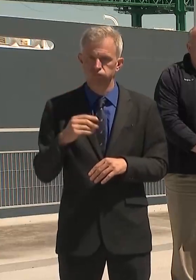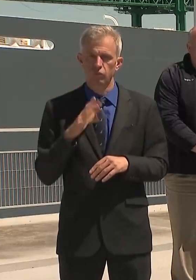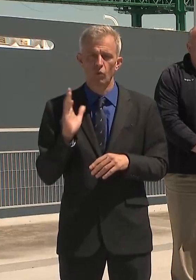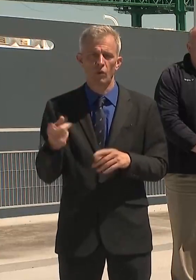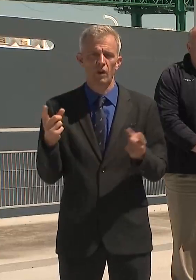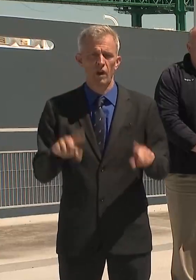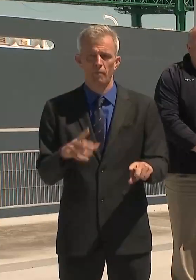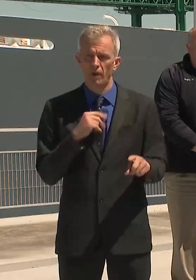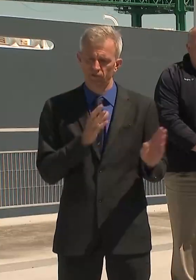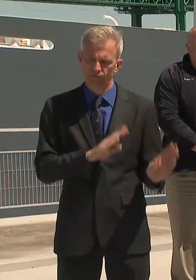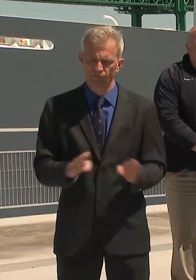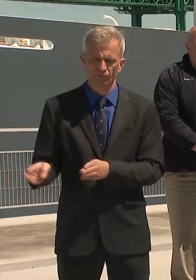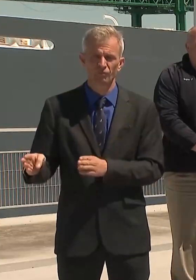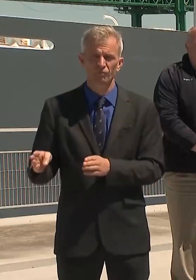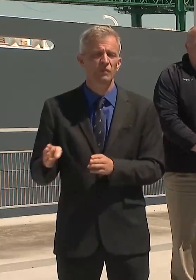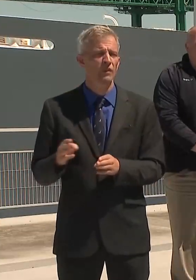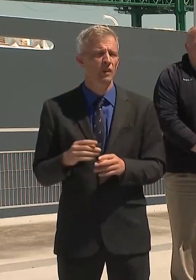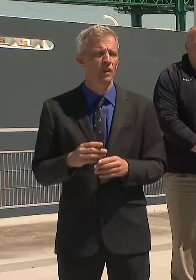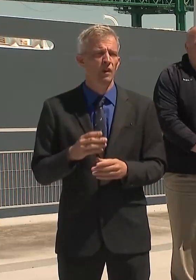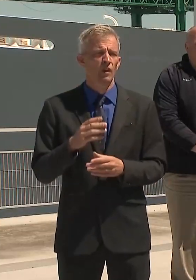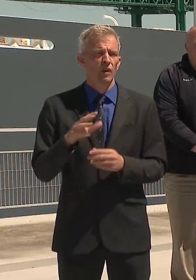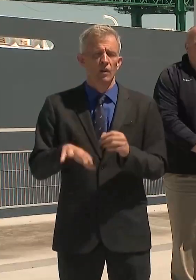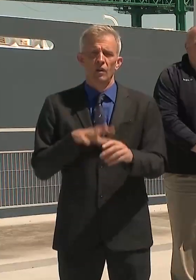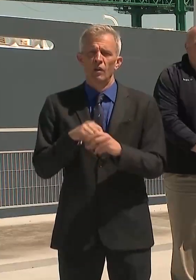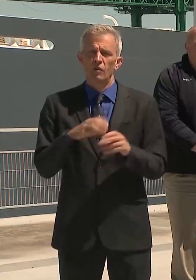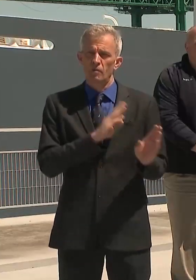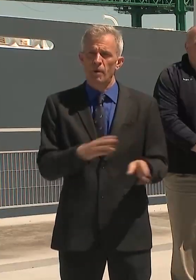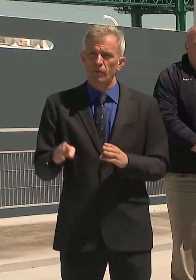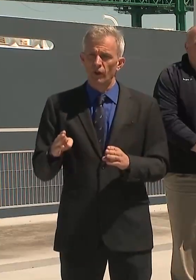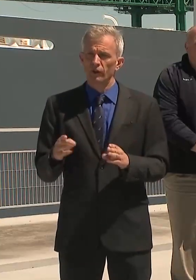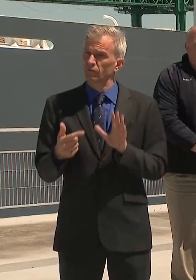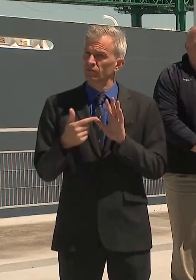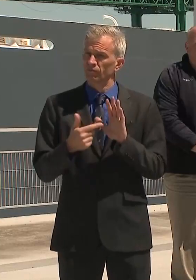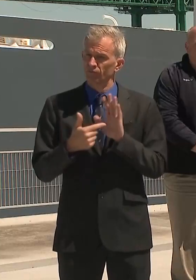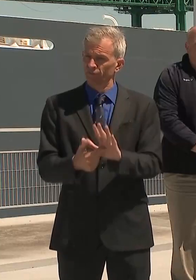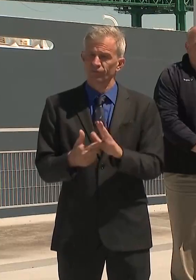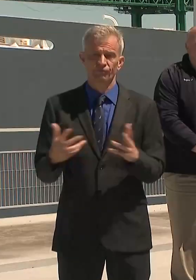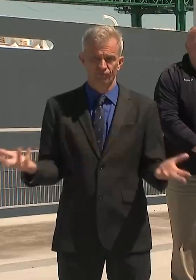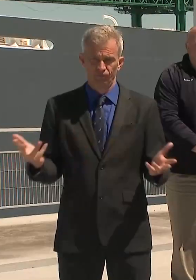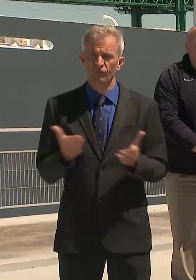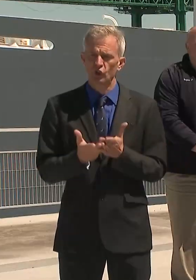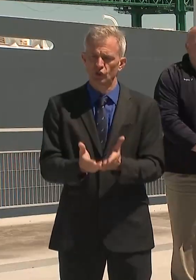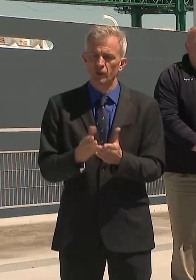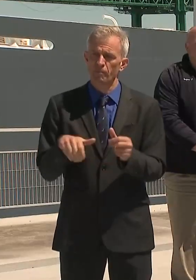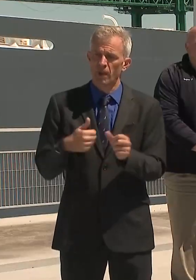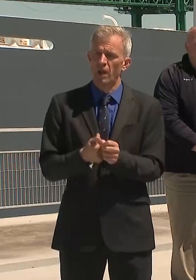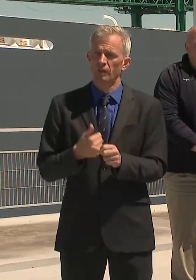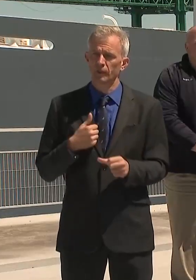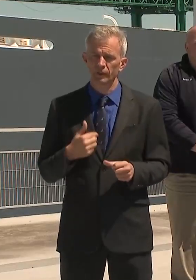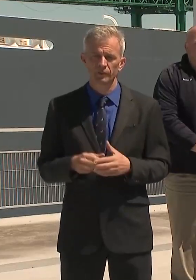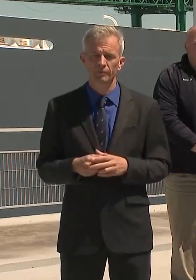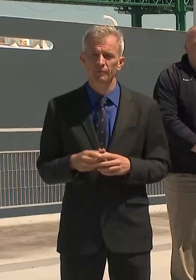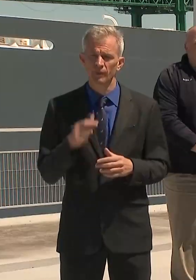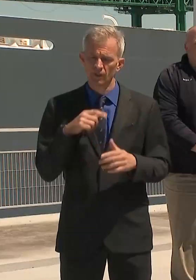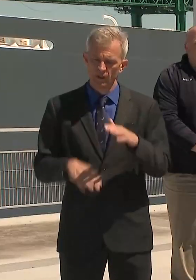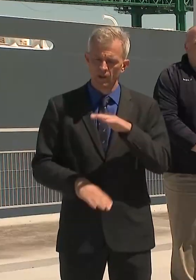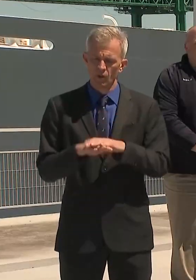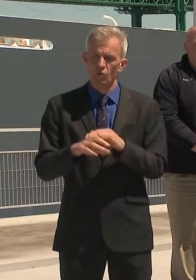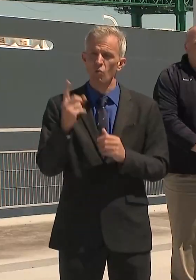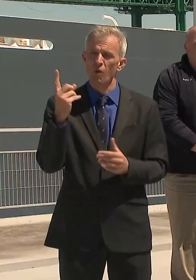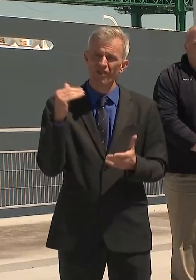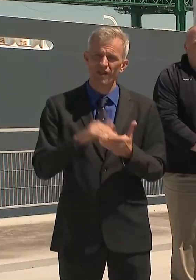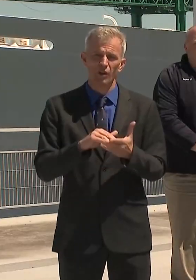for. And part of that preparation is exampled with the ship you see behind me. The capacity of up to 1,000